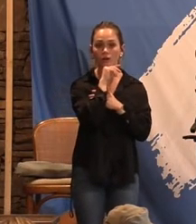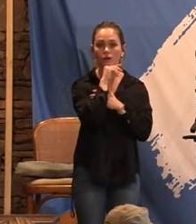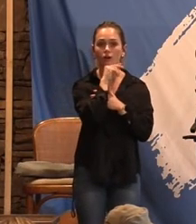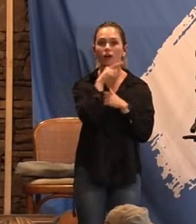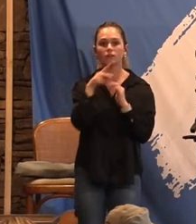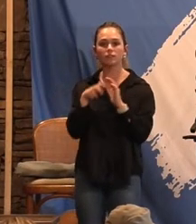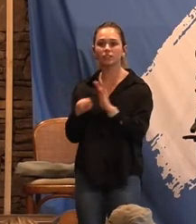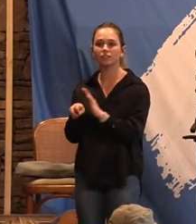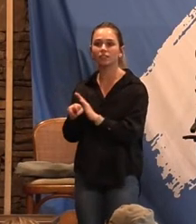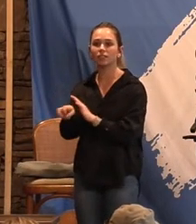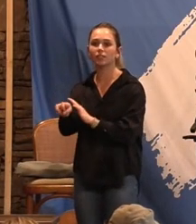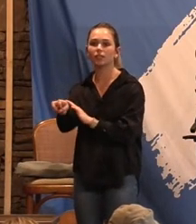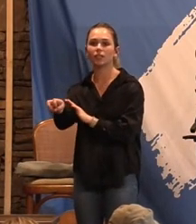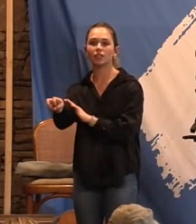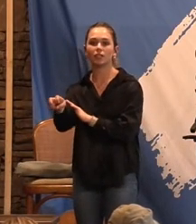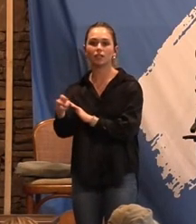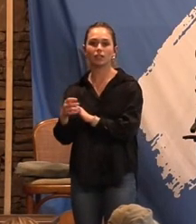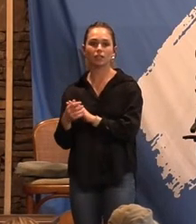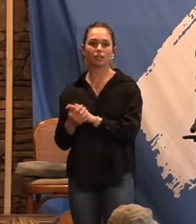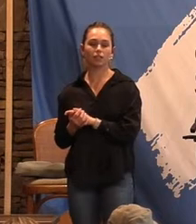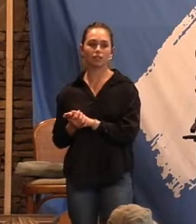the snake.